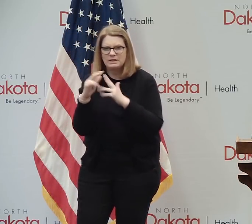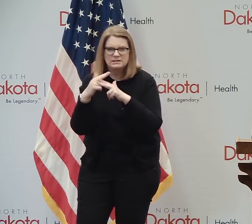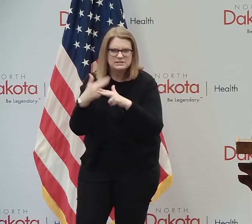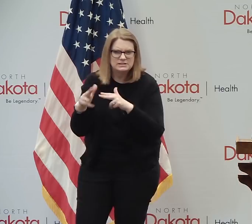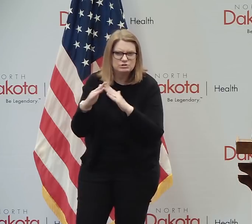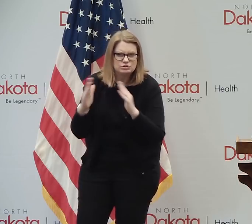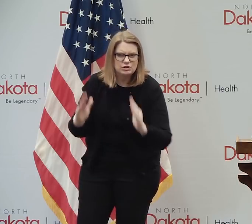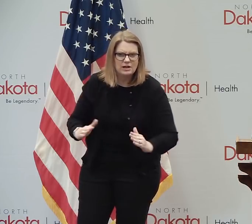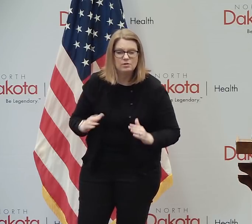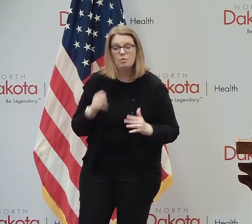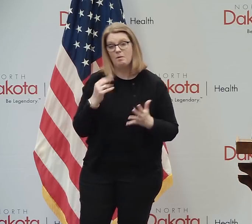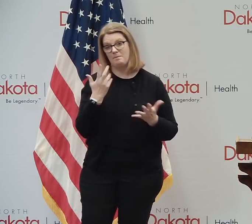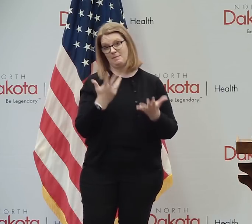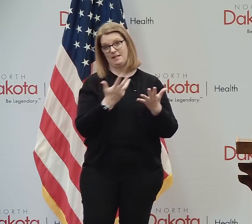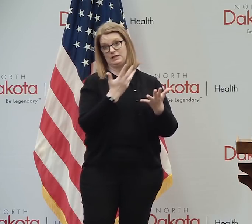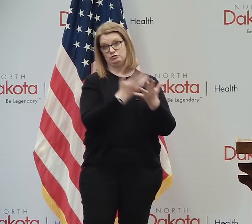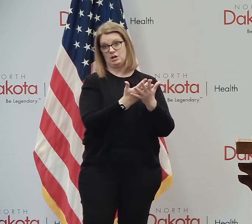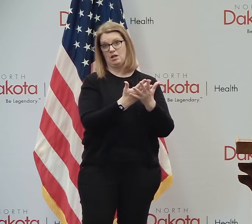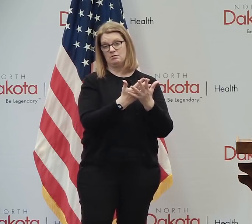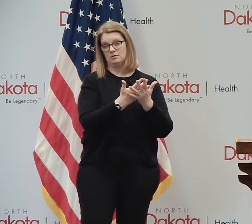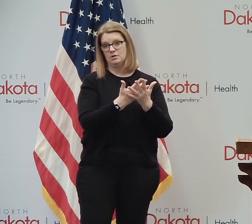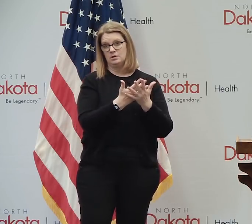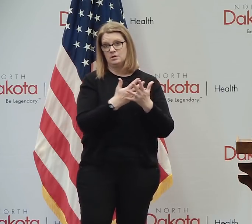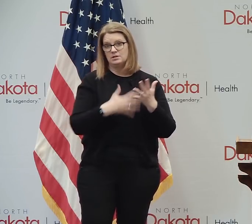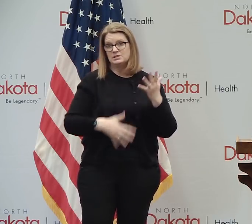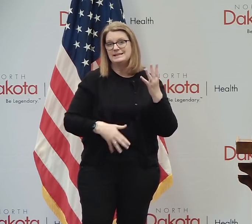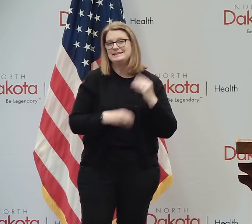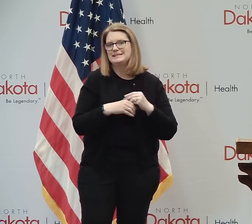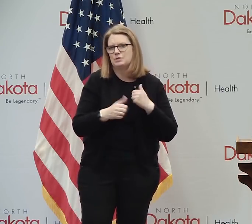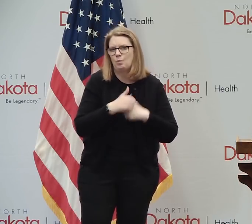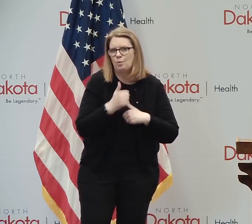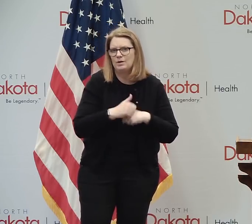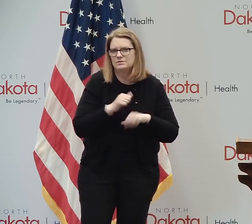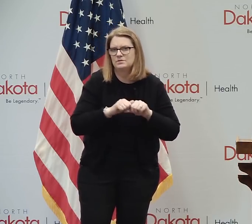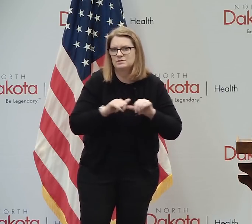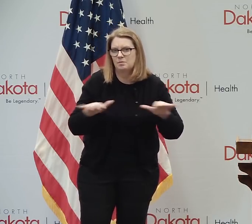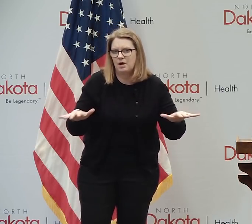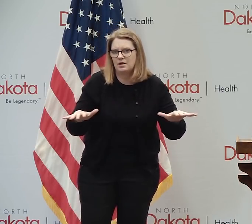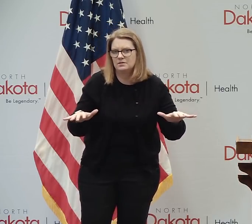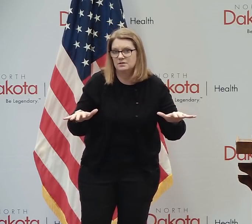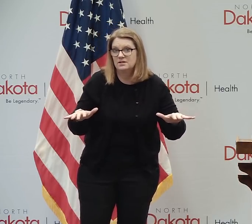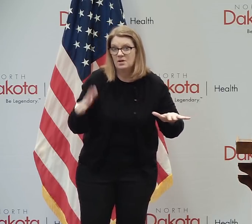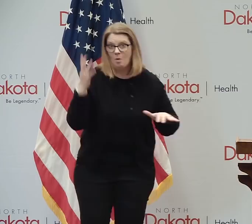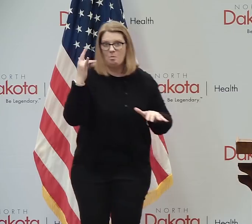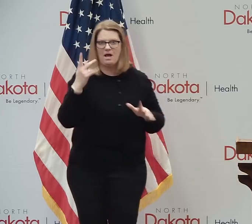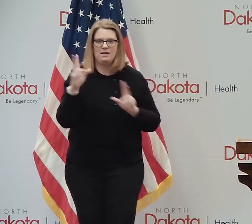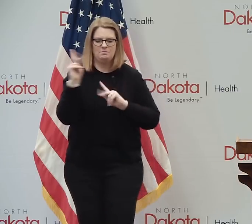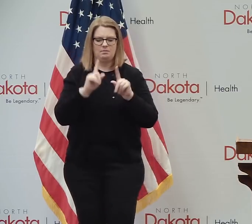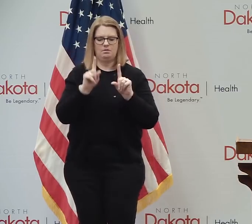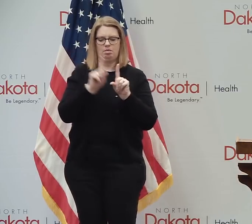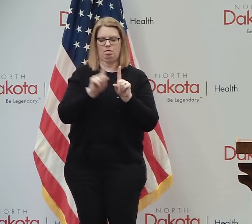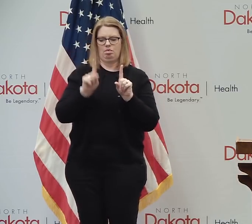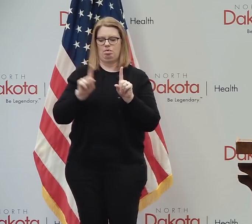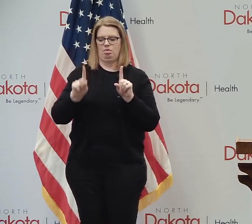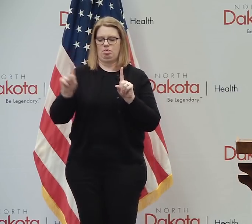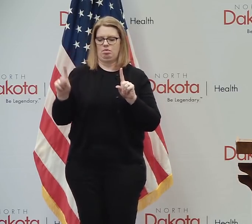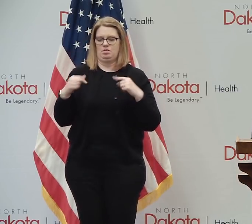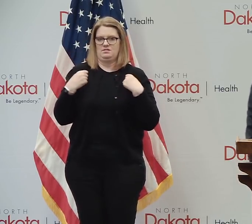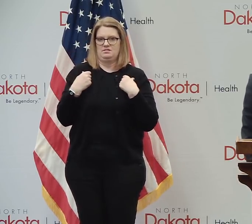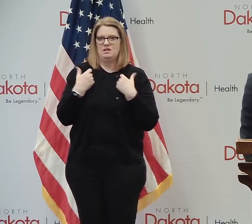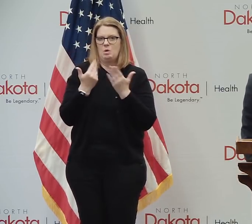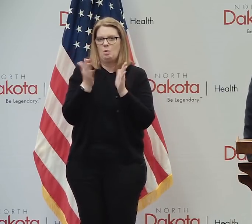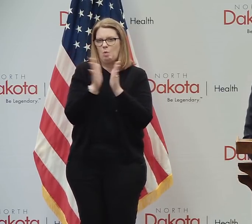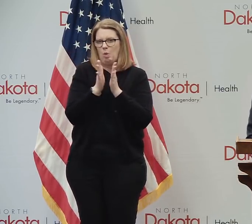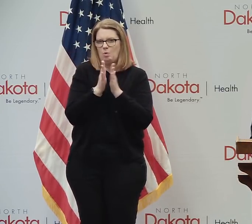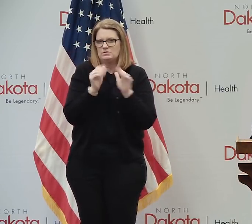or in our correction system, we add additional risk for spread when people have higher density. So when we talk about our vulnerable